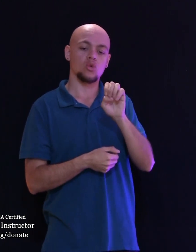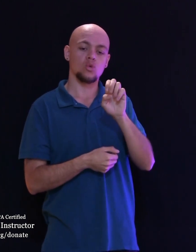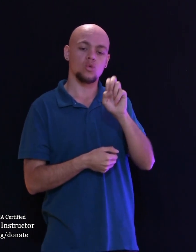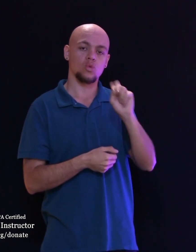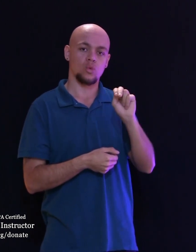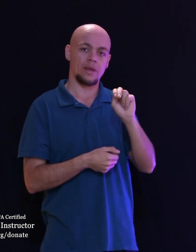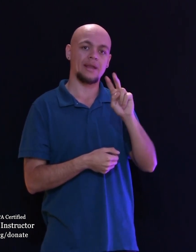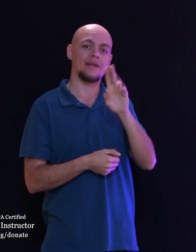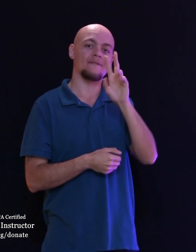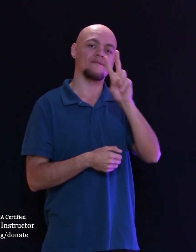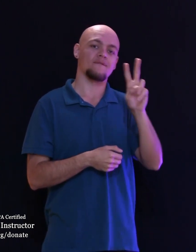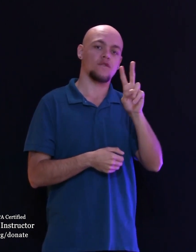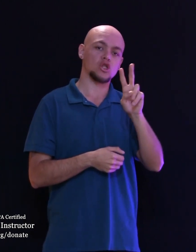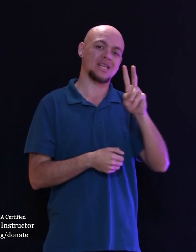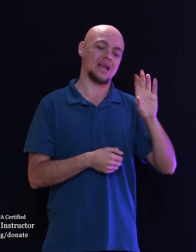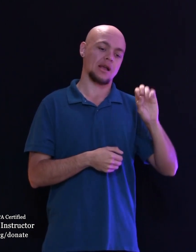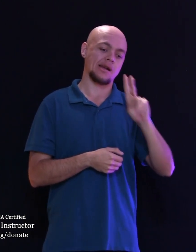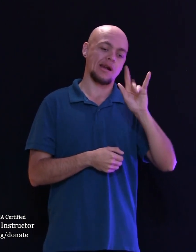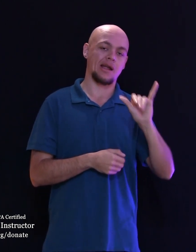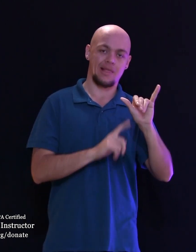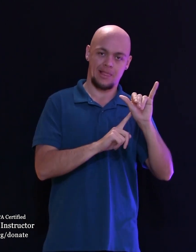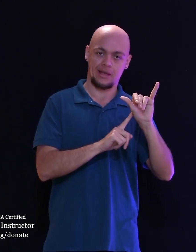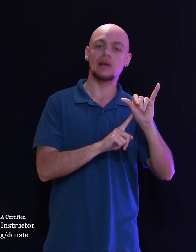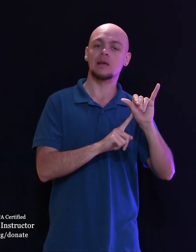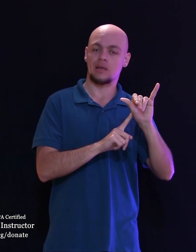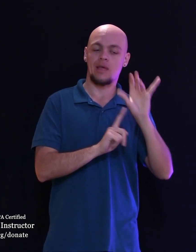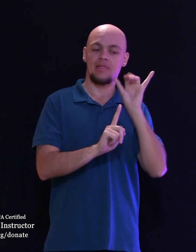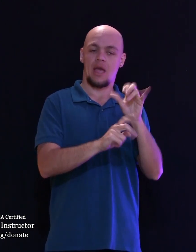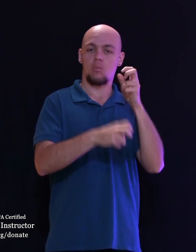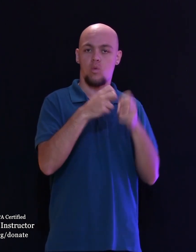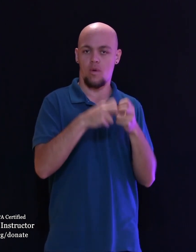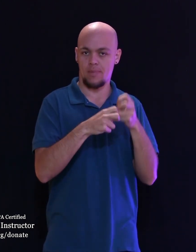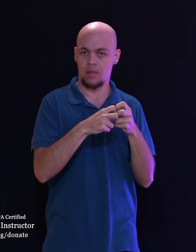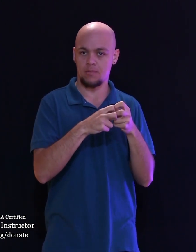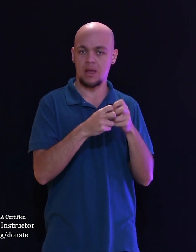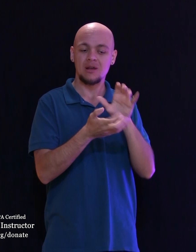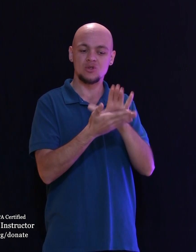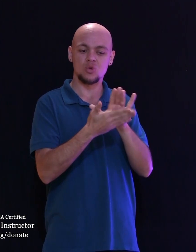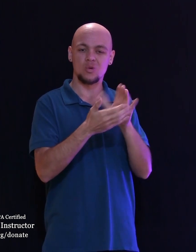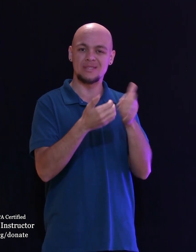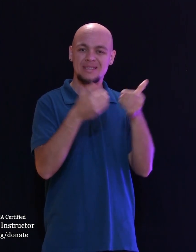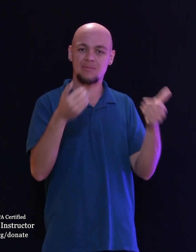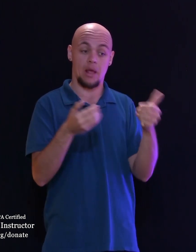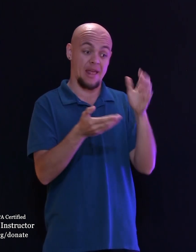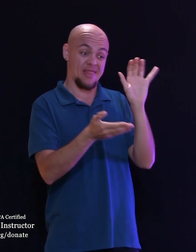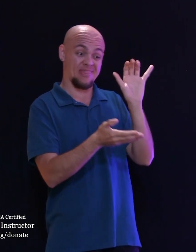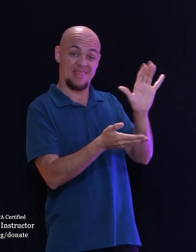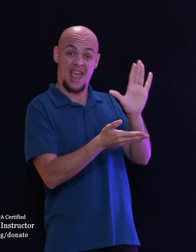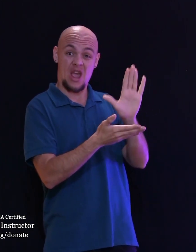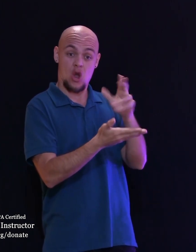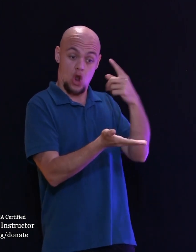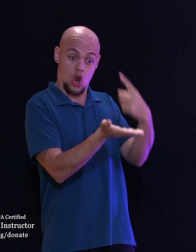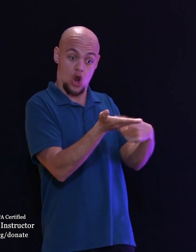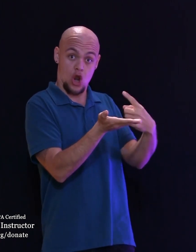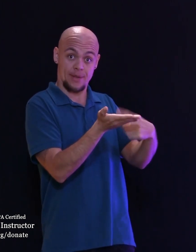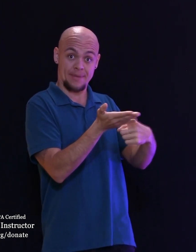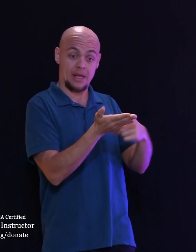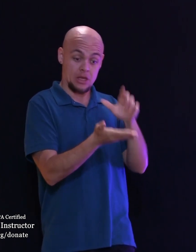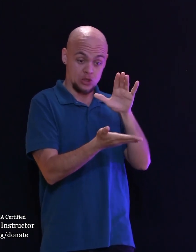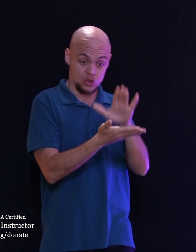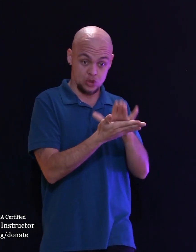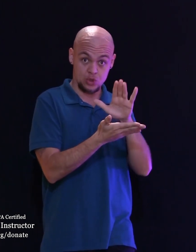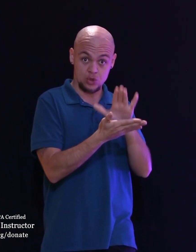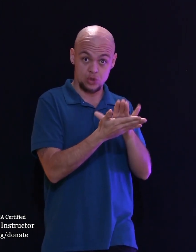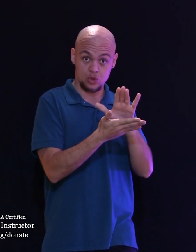issue. That was about segregationist schools. And the argument was that how we run our schools